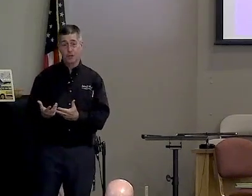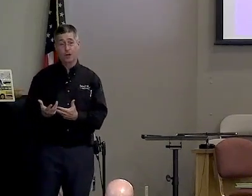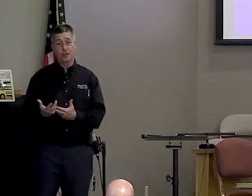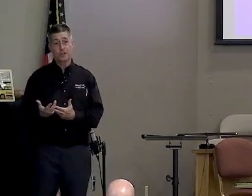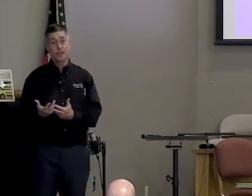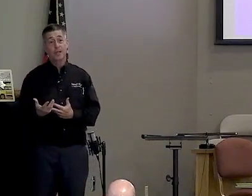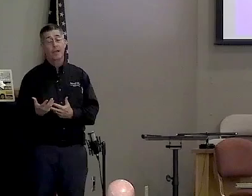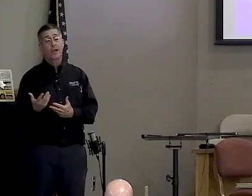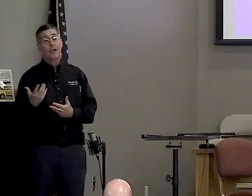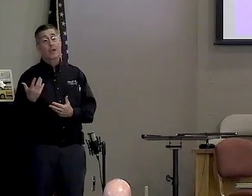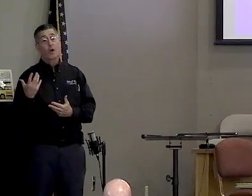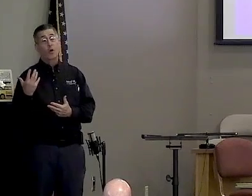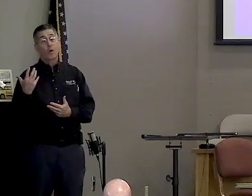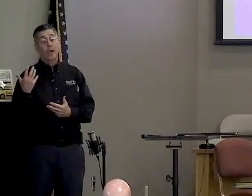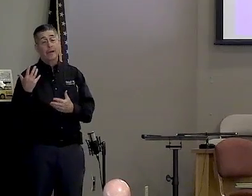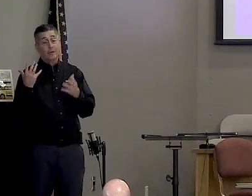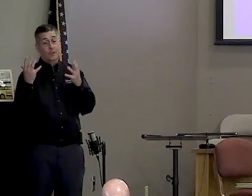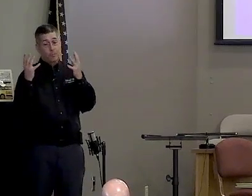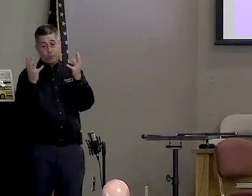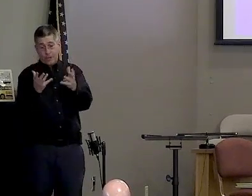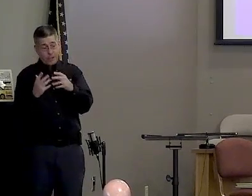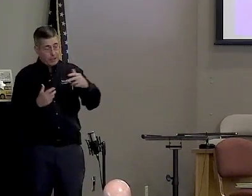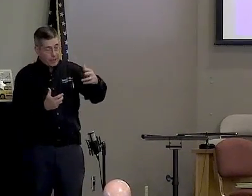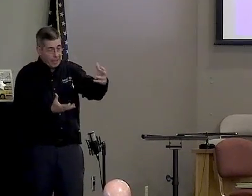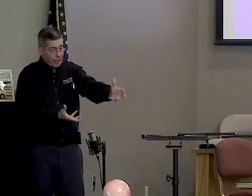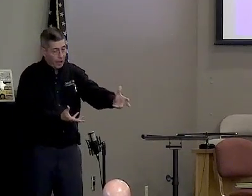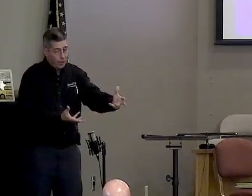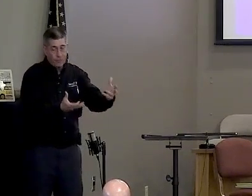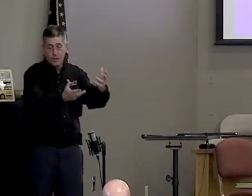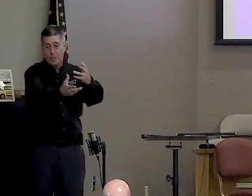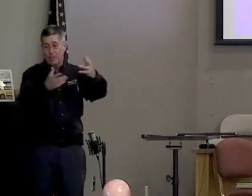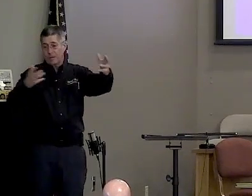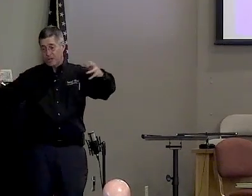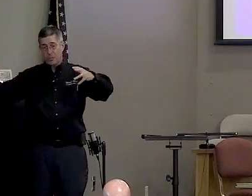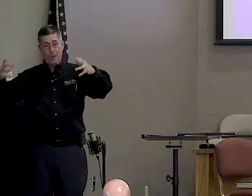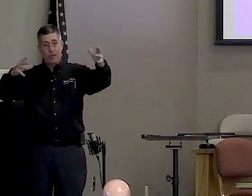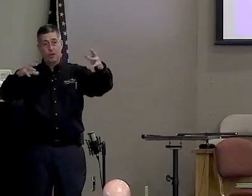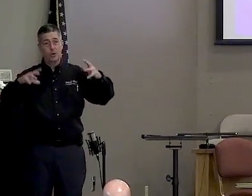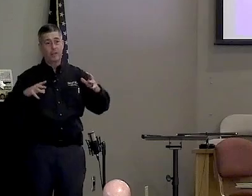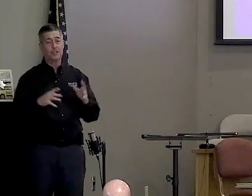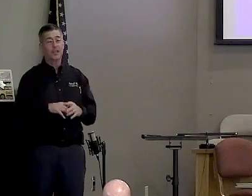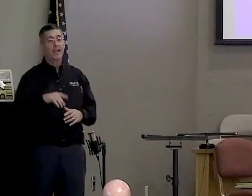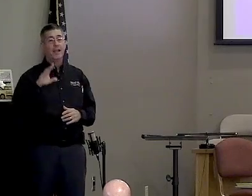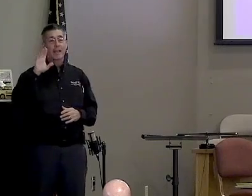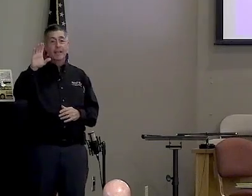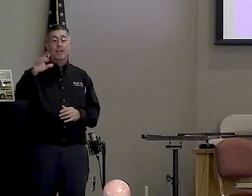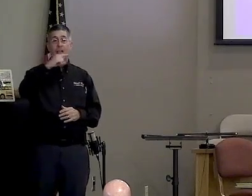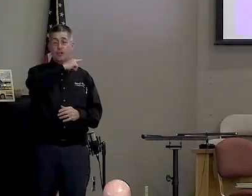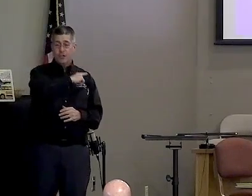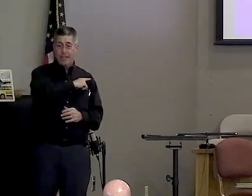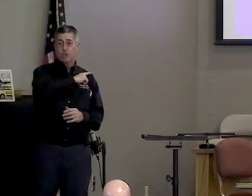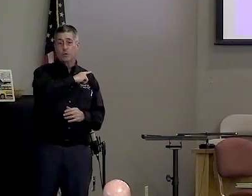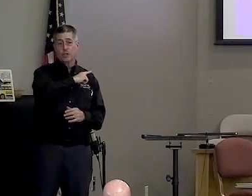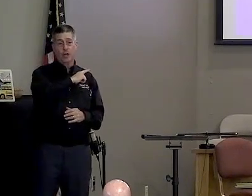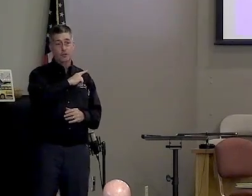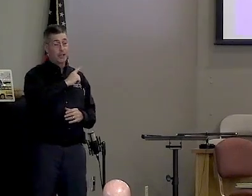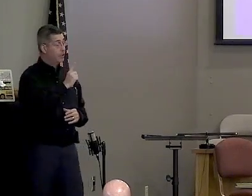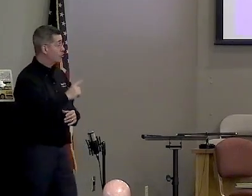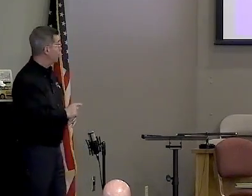church and the preaching and taking care of these people and these people and doing all this, deacons were chosen. And the scripture